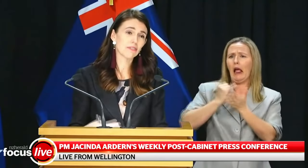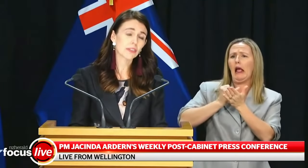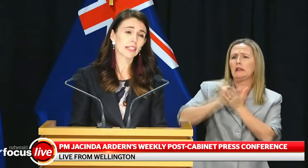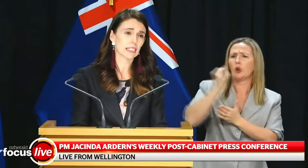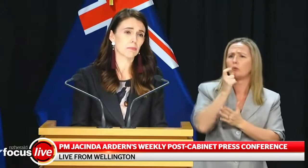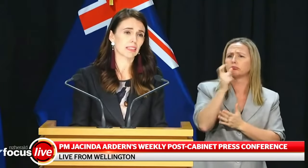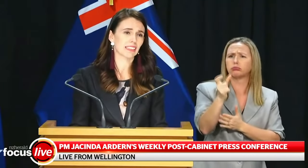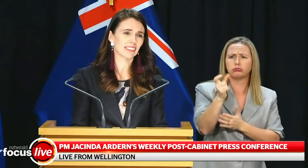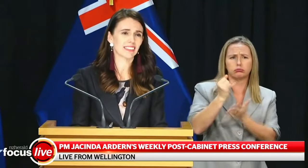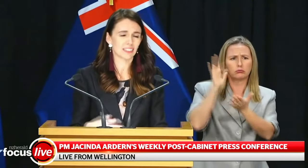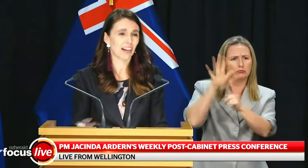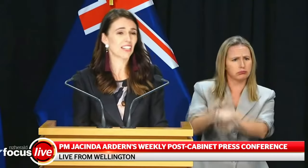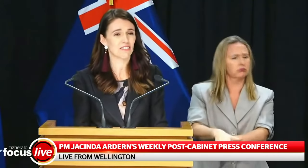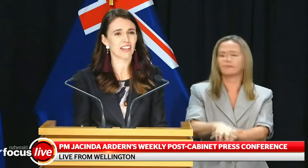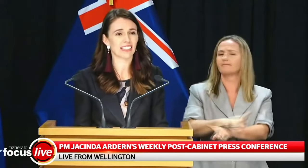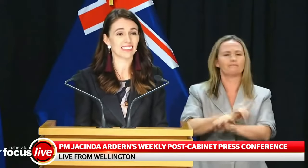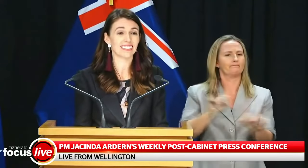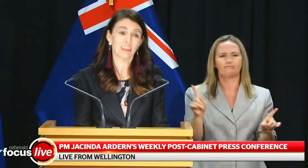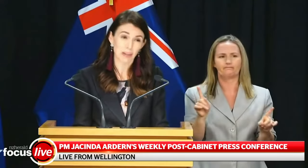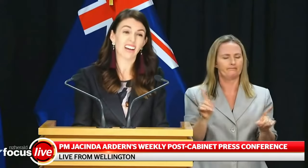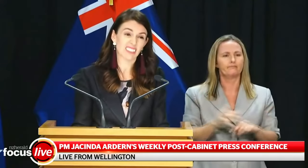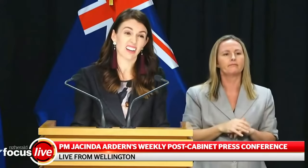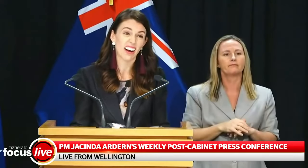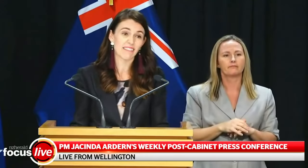someone. It's very explicit that there's a range of factors and the bar is high. Thanks, everyone.